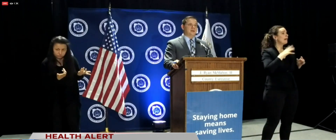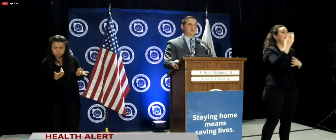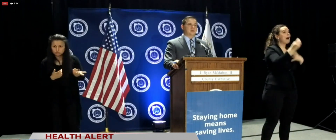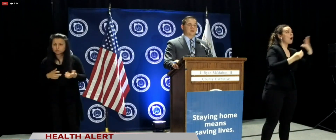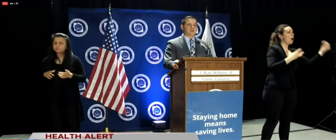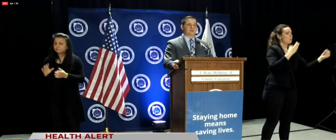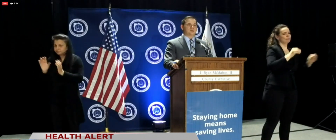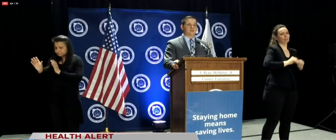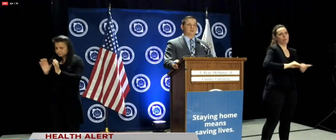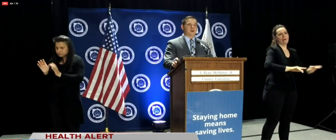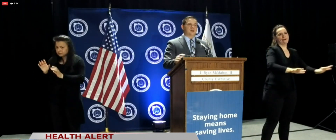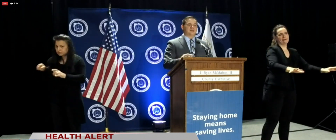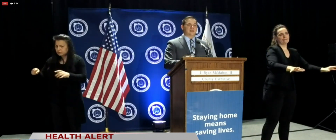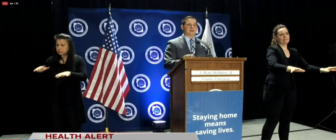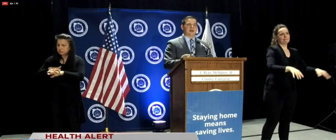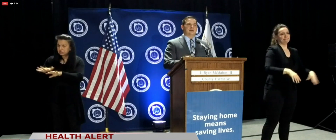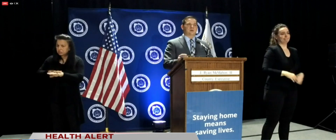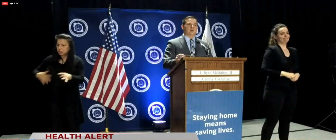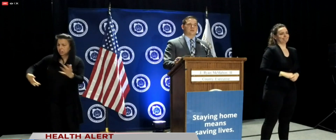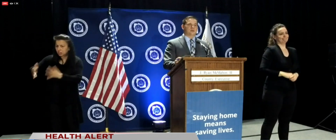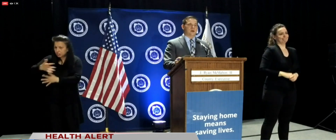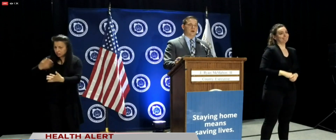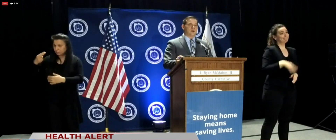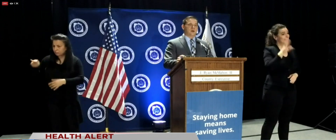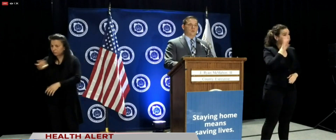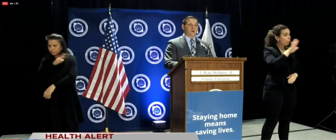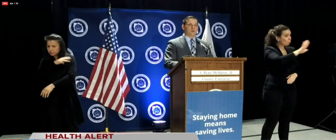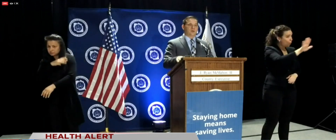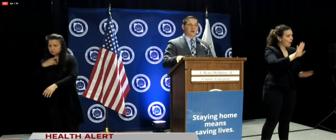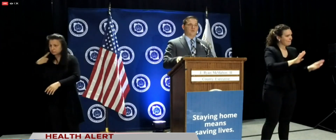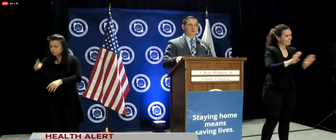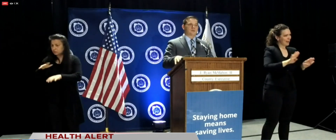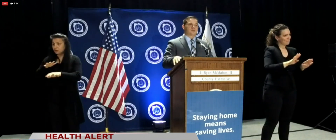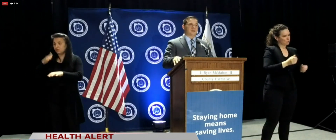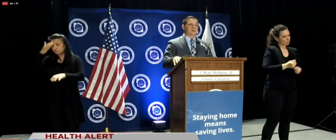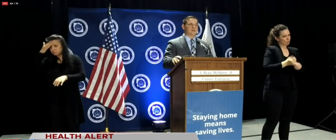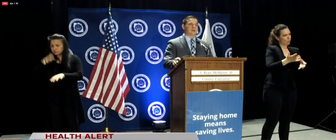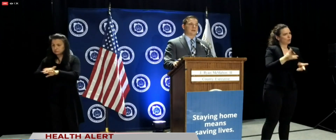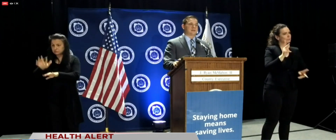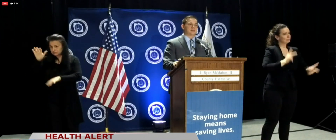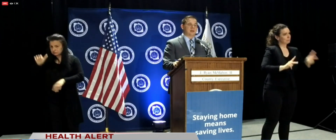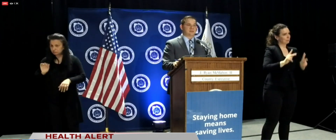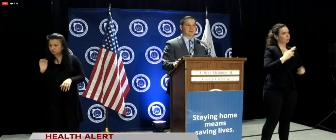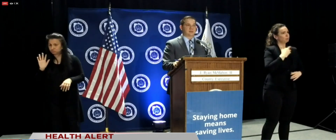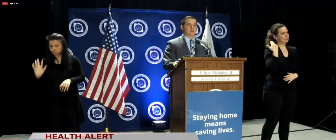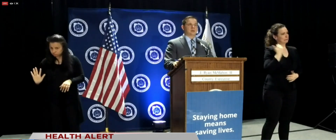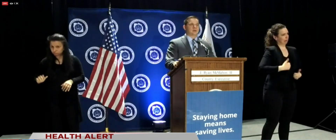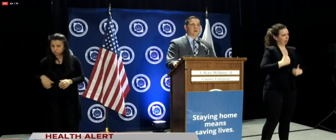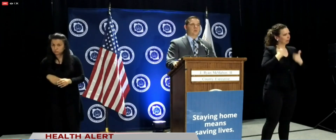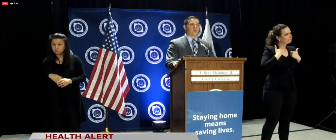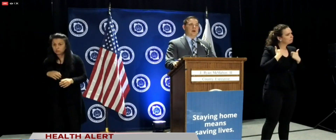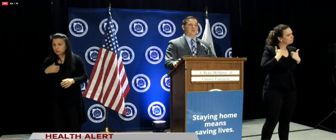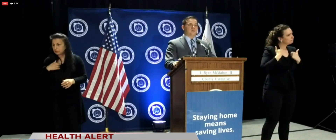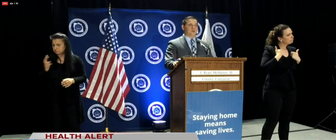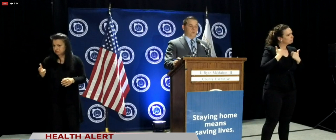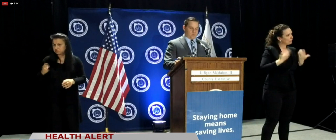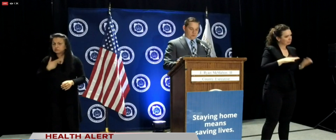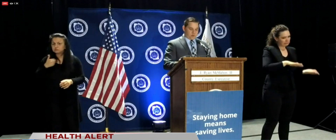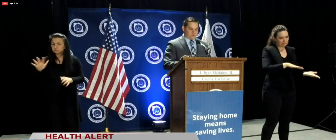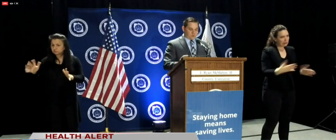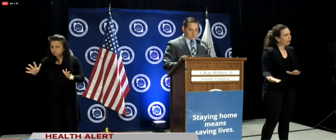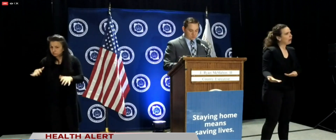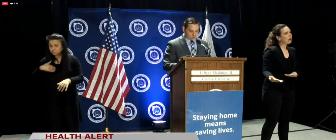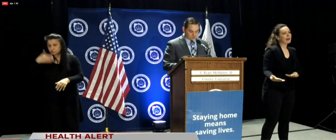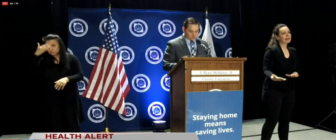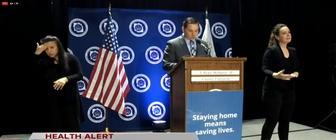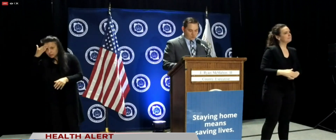that in some cases the unintended consequences are one of your loved ones is going to get sick, and that's the last thing that we want for you or your